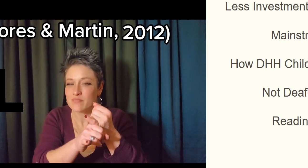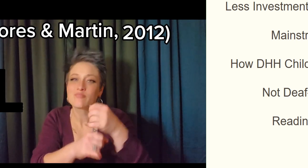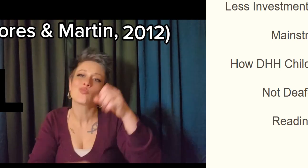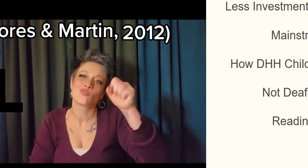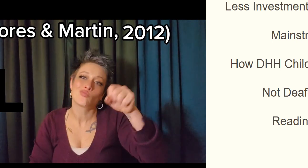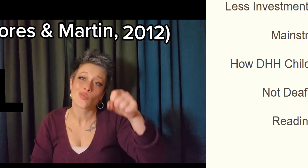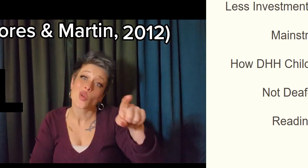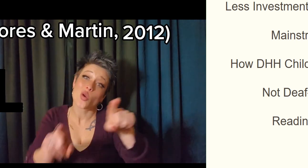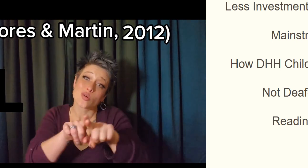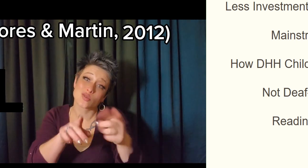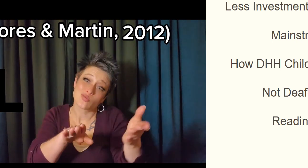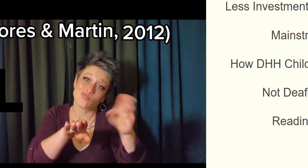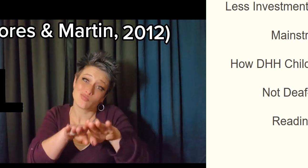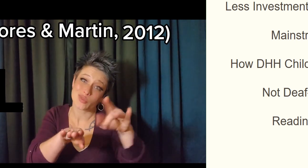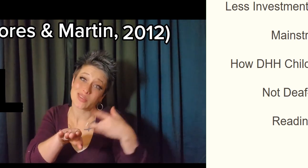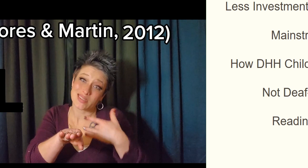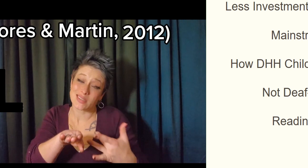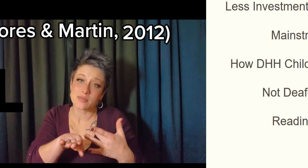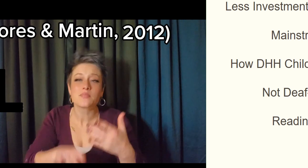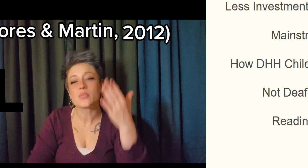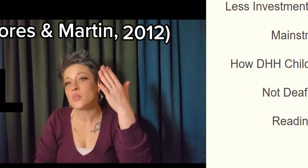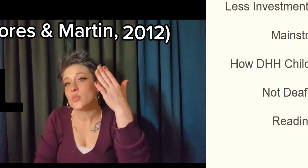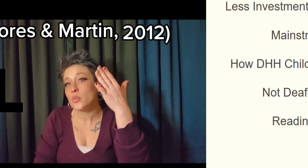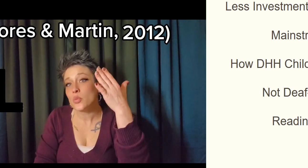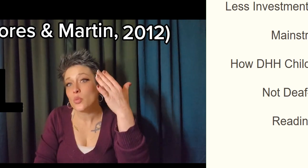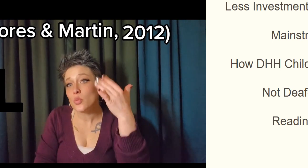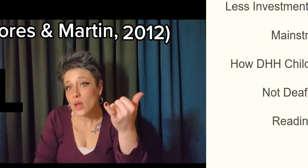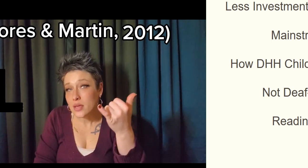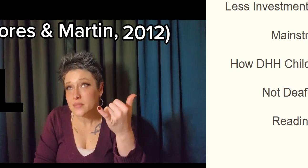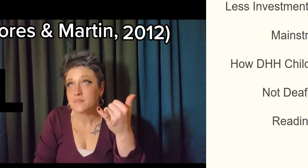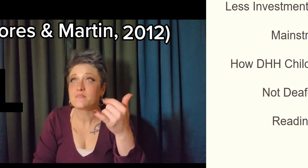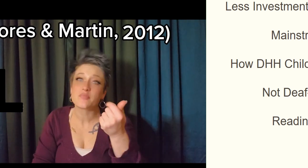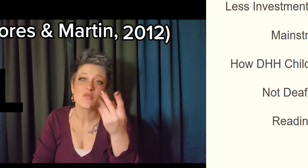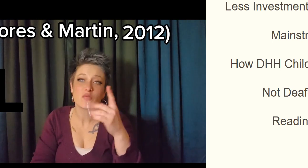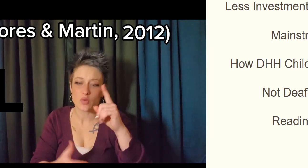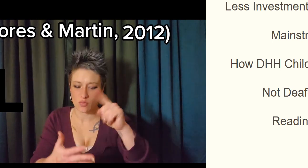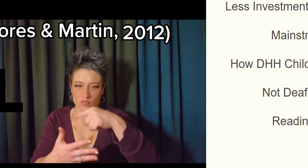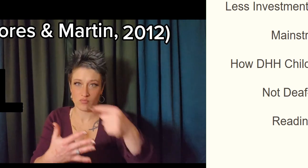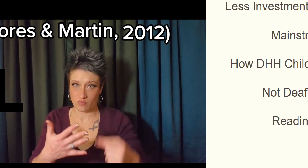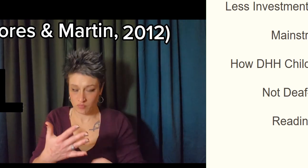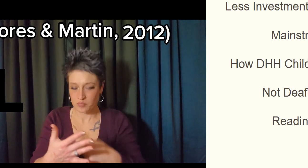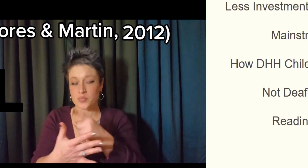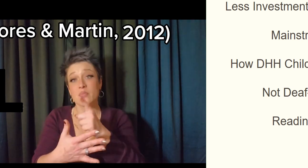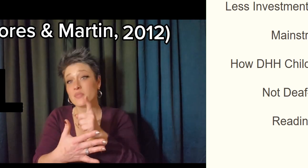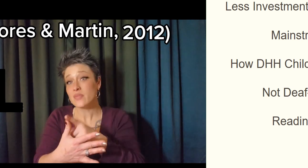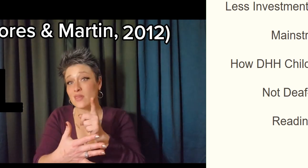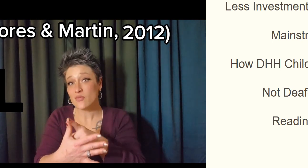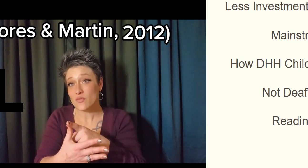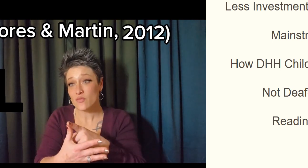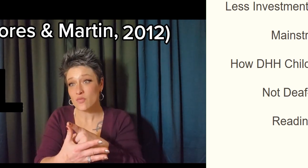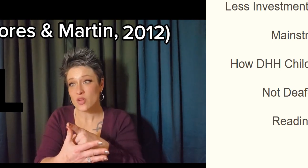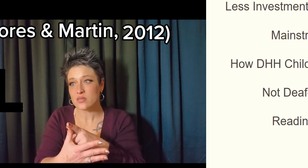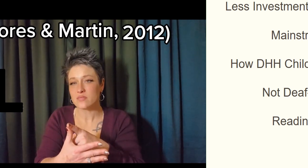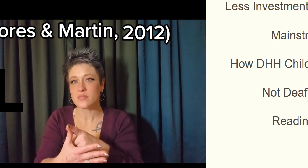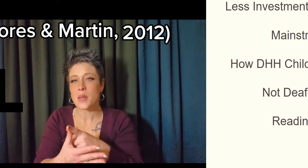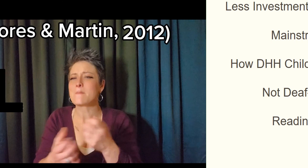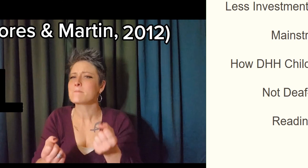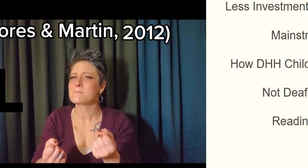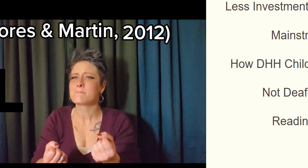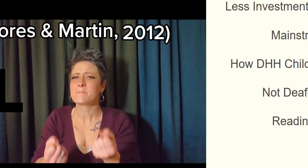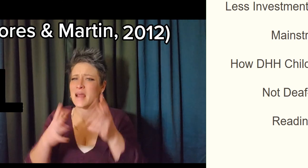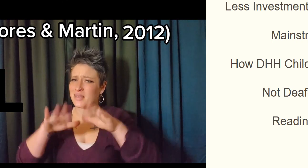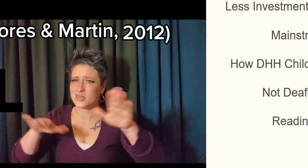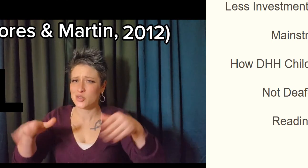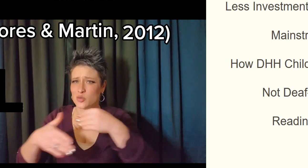schools? Well, yeah, they were also getting shut down. And there's a few reasons it happened. So